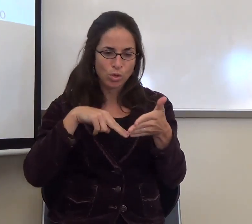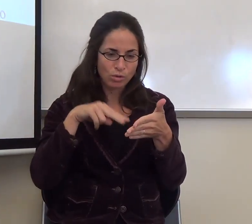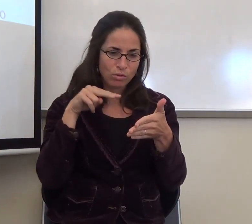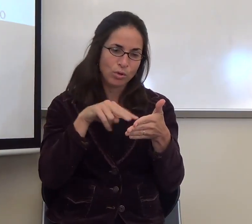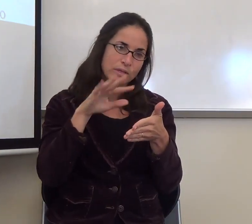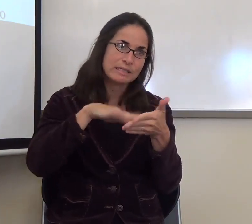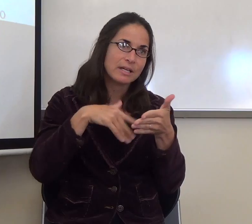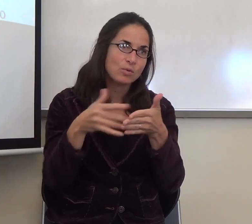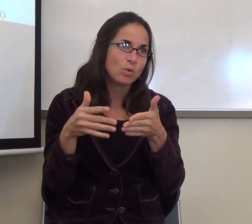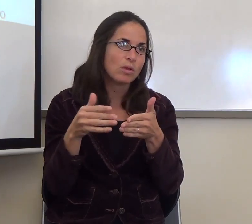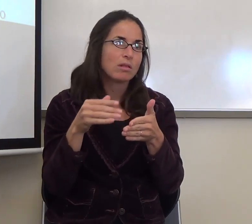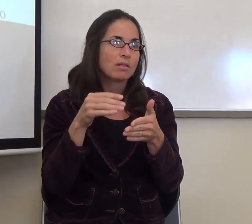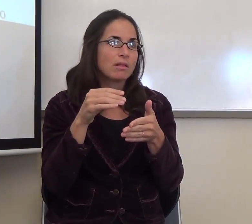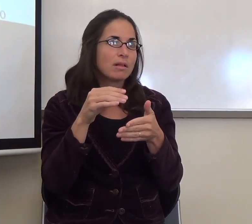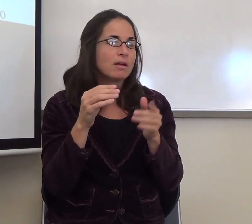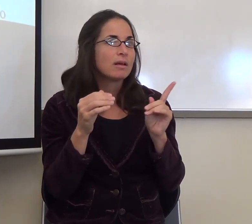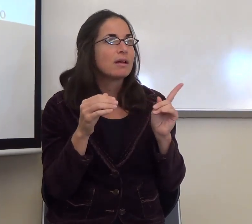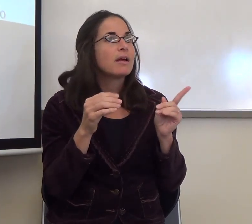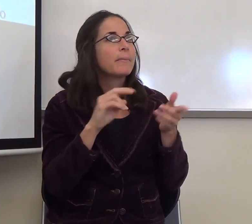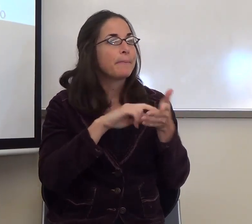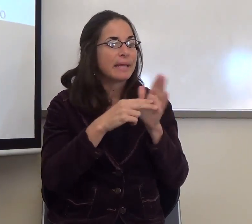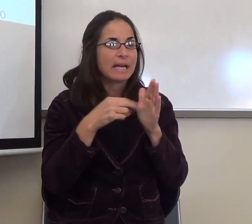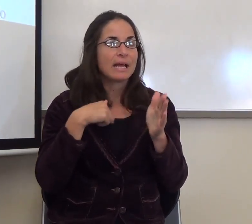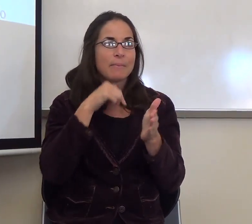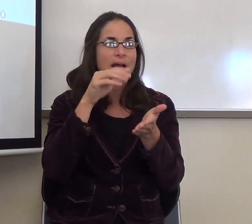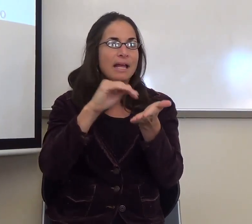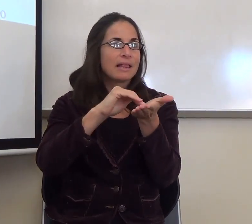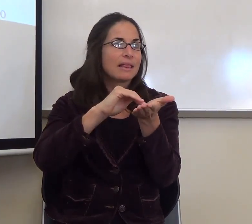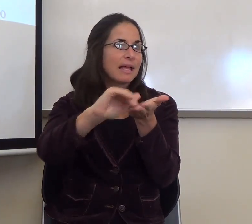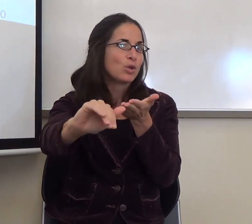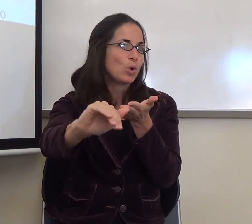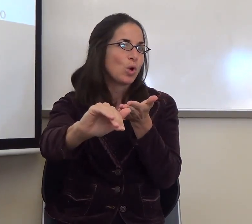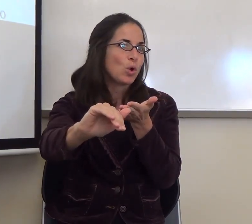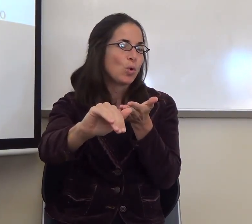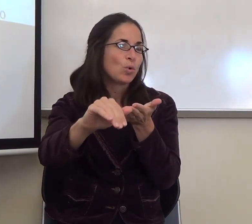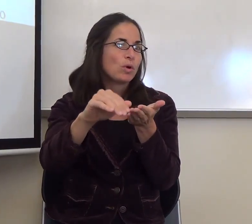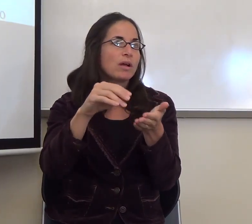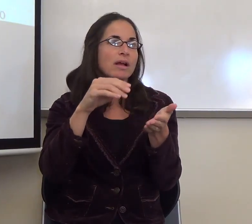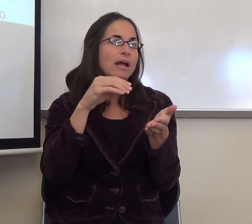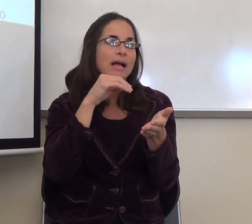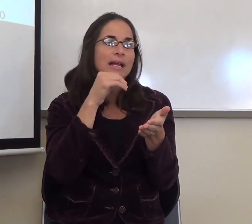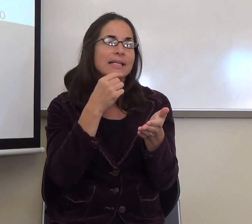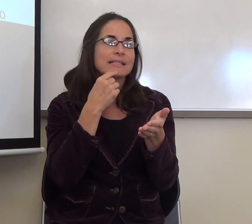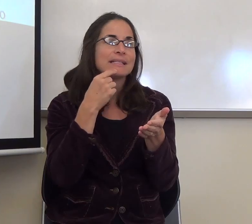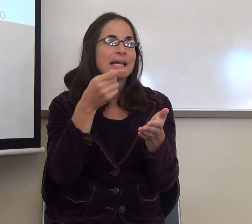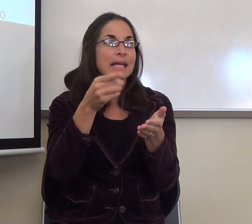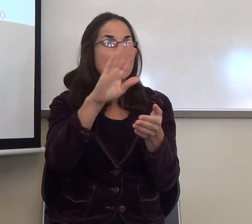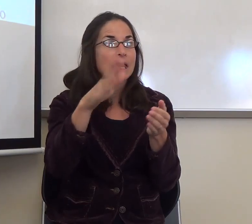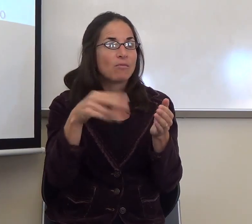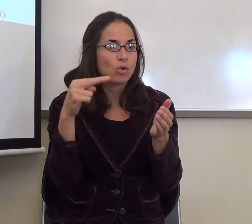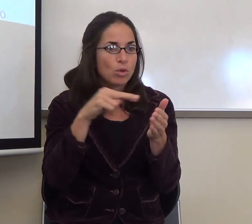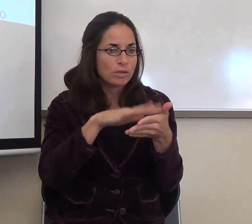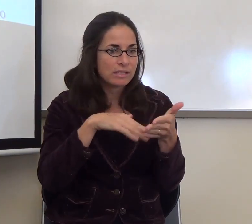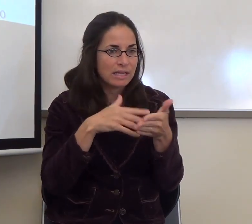clearing Yeah, us from. yeah, I'm not letting you go. I'm not saying you should not look at the syllabus. But many of you are finding that, yeah,